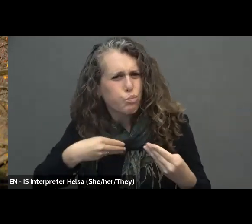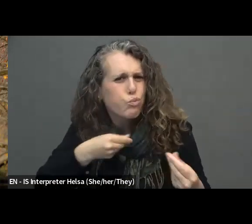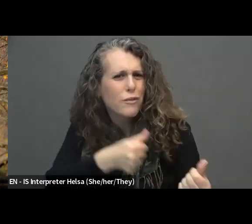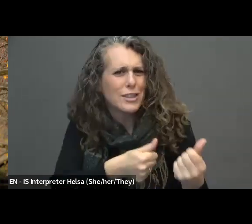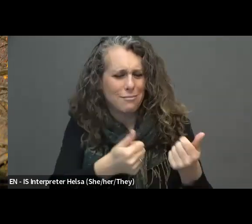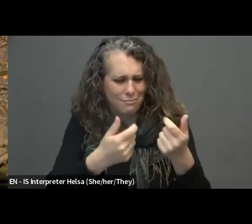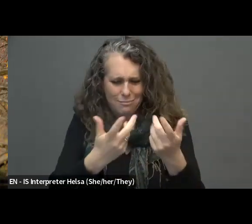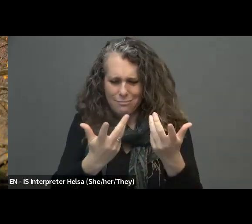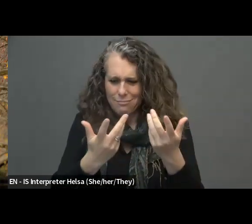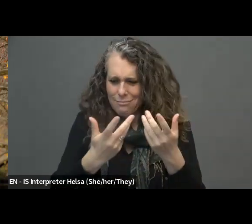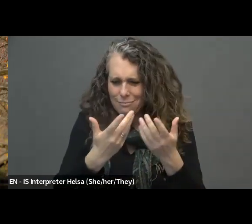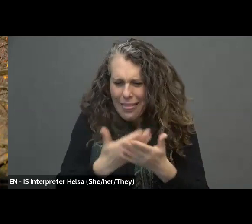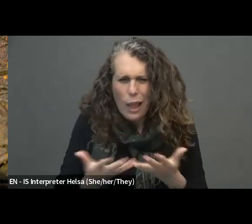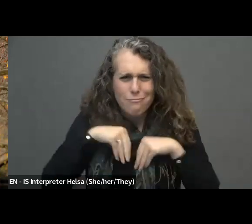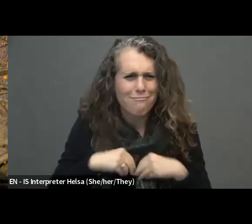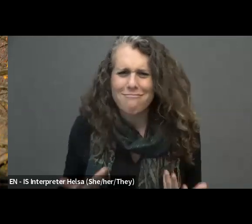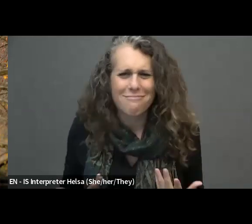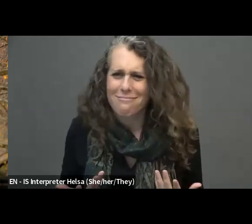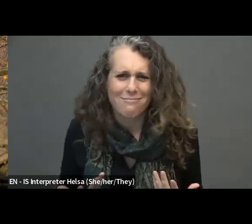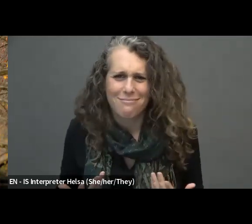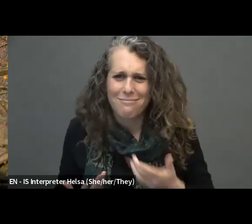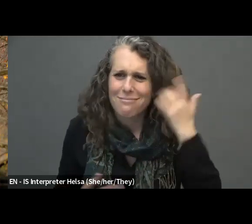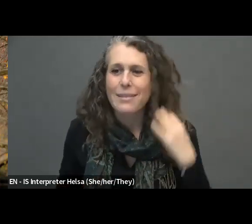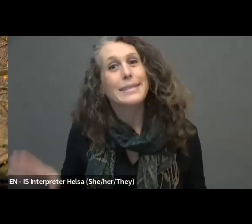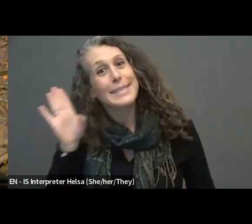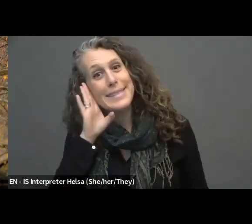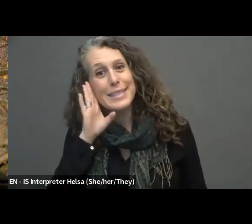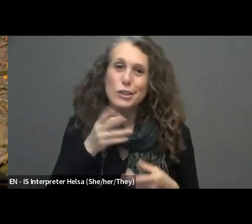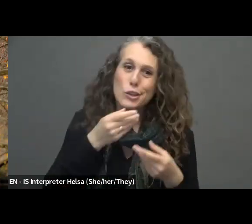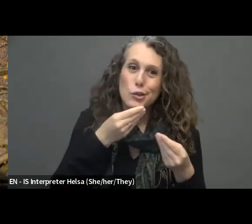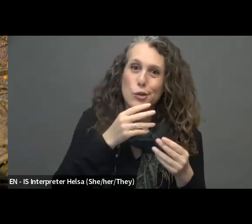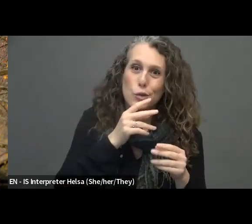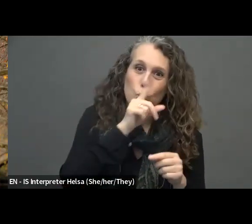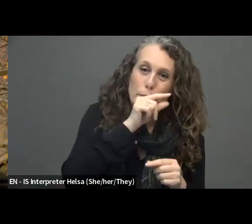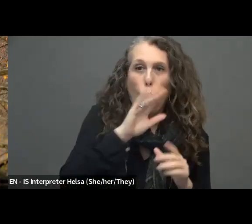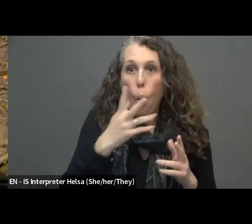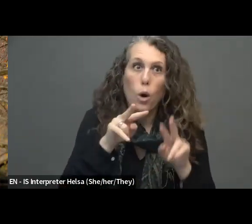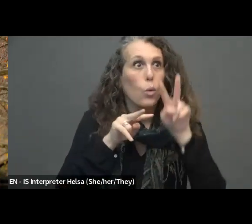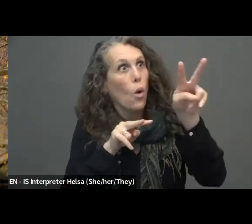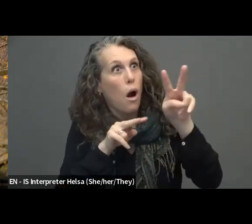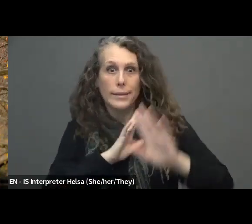to do so much more than just say, listen and repeat, or watch and sign back.